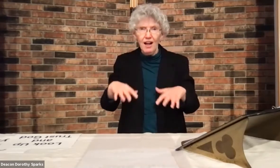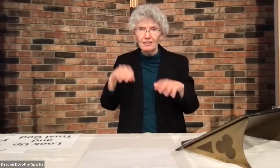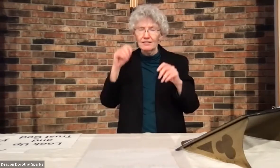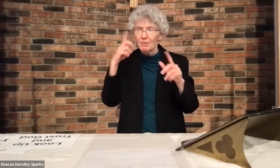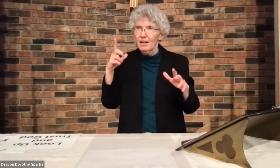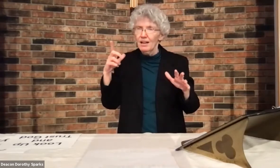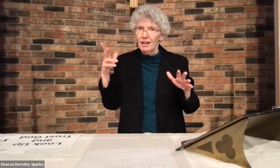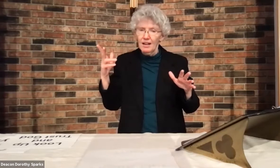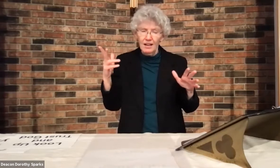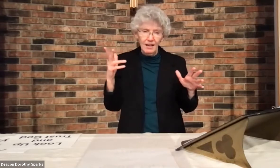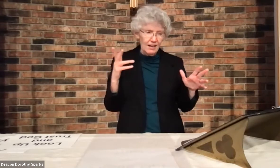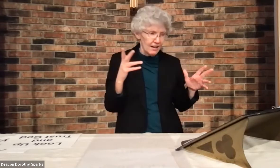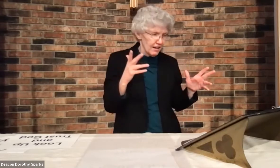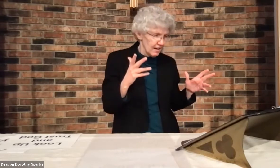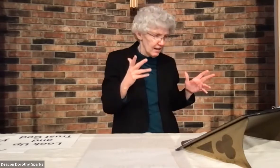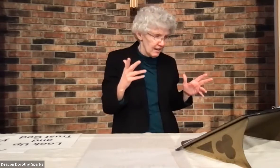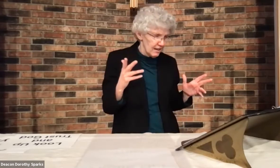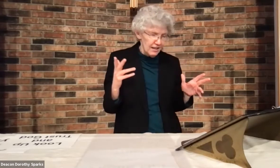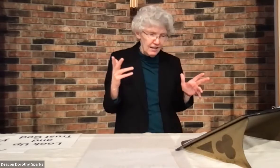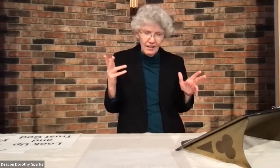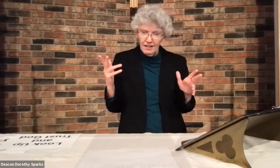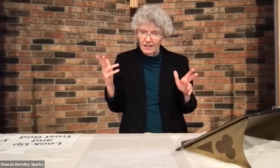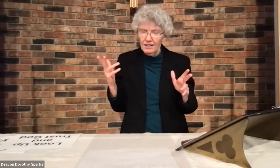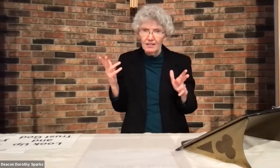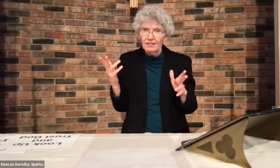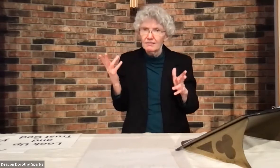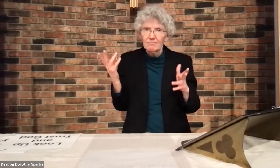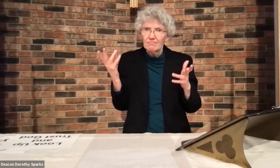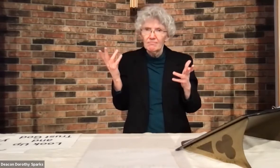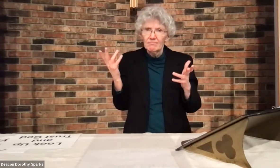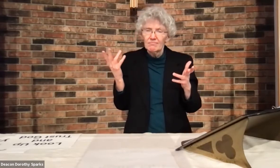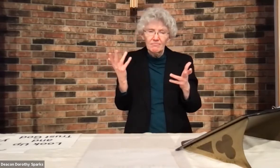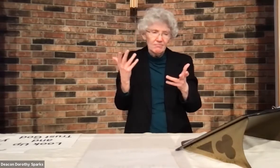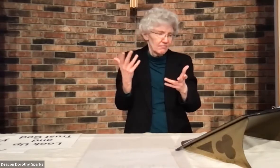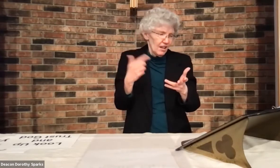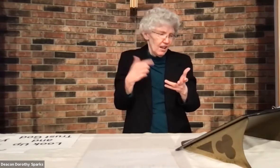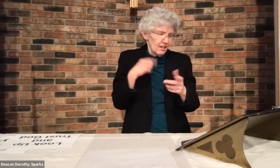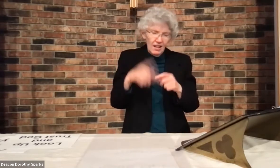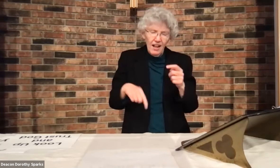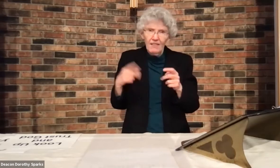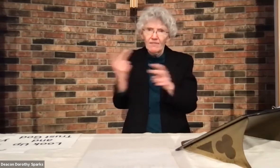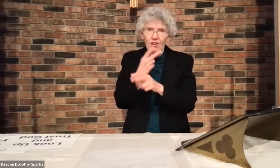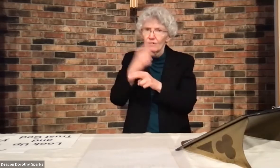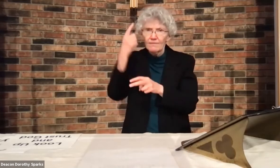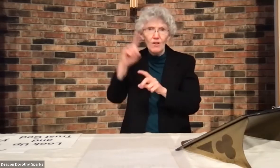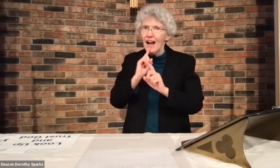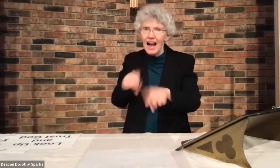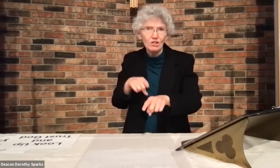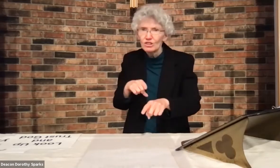Capitol, I was shocked and amazed and surprised about what